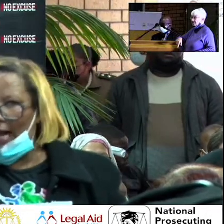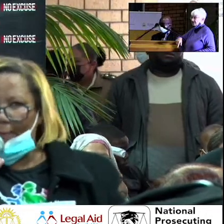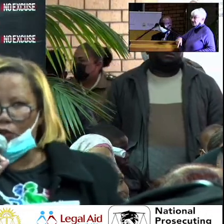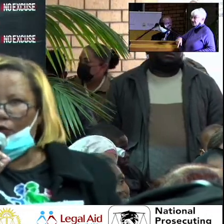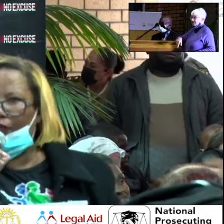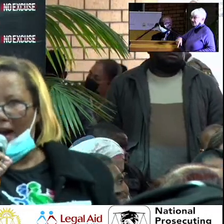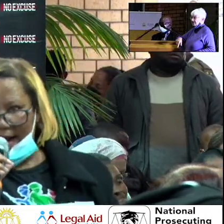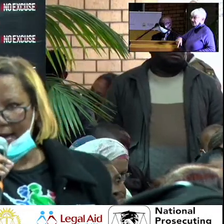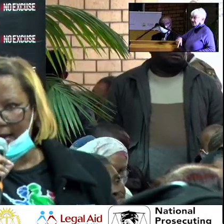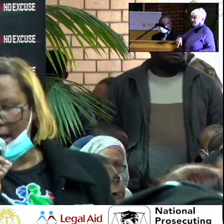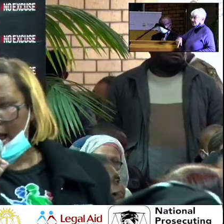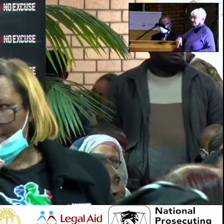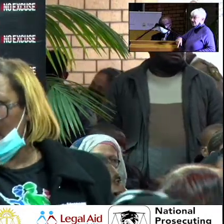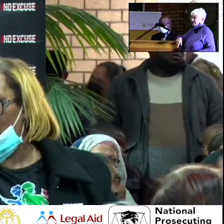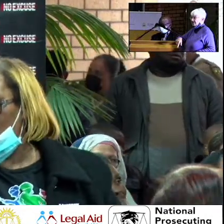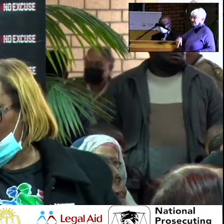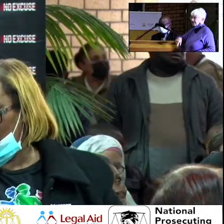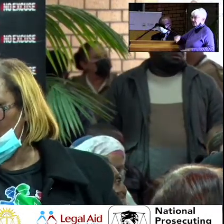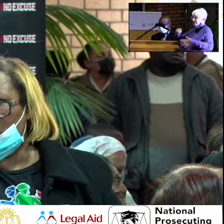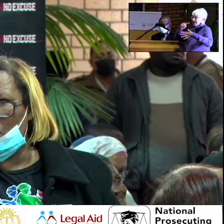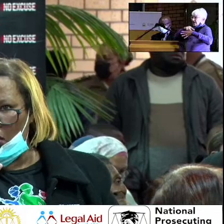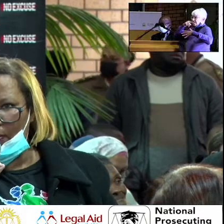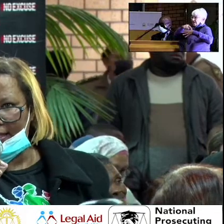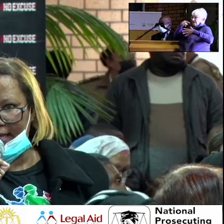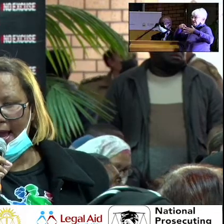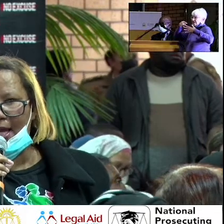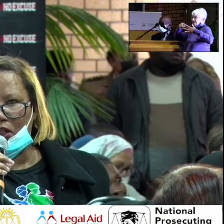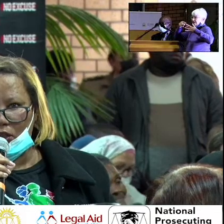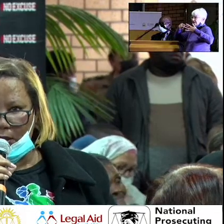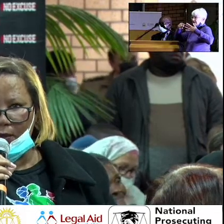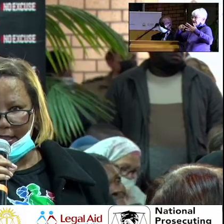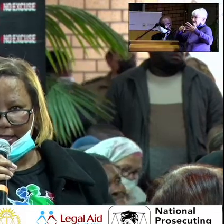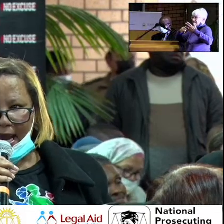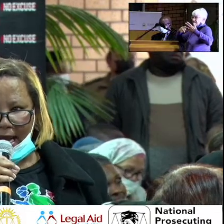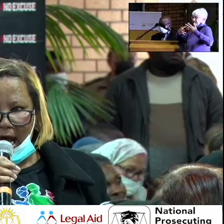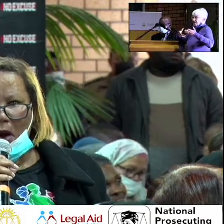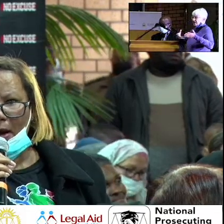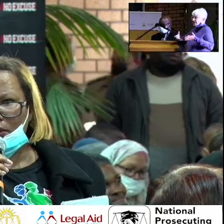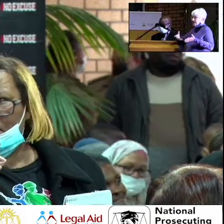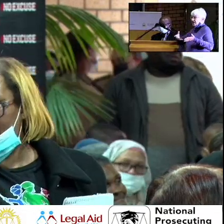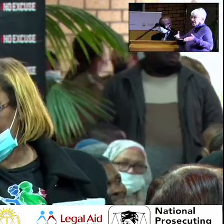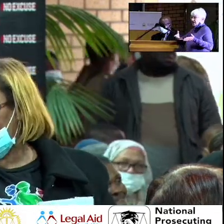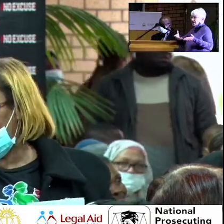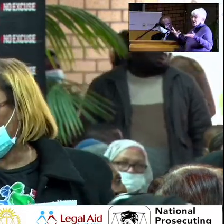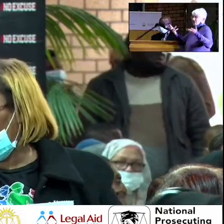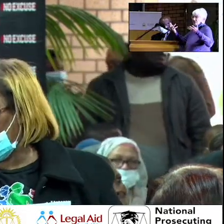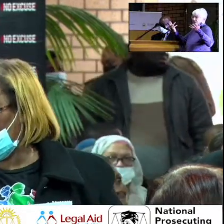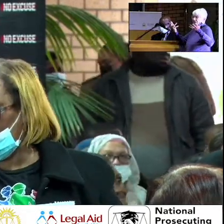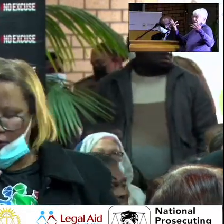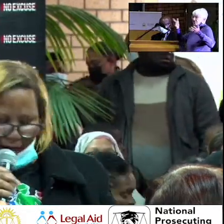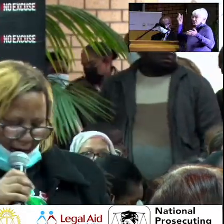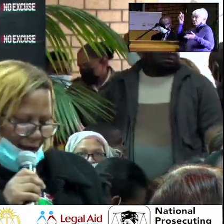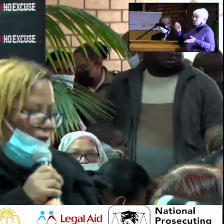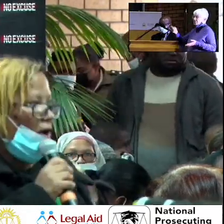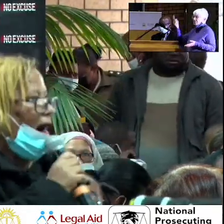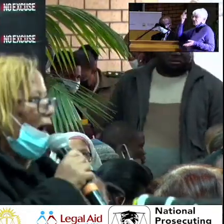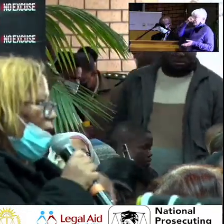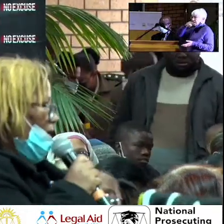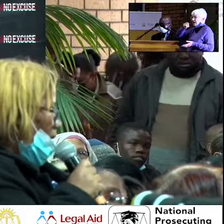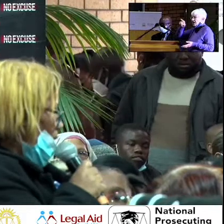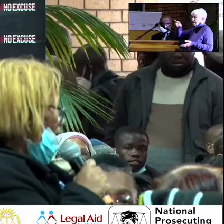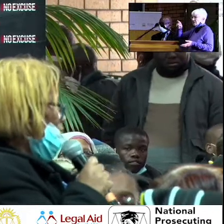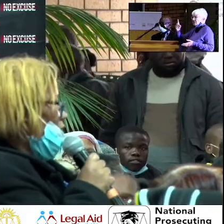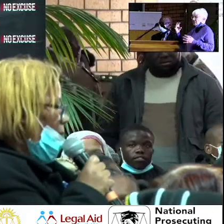it comes to funding. Belhar is always excluded. And I want to raise that question today. For